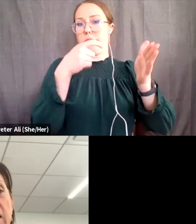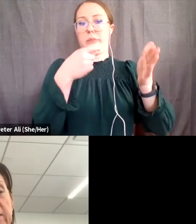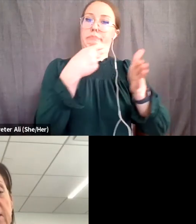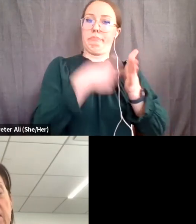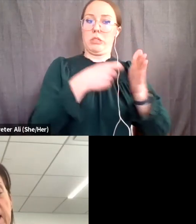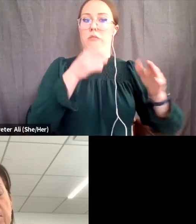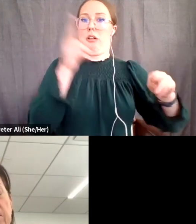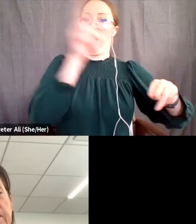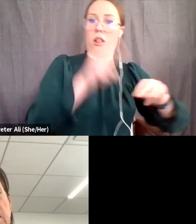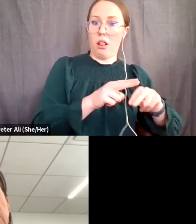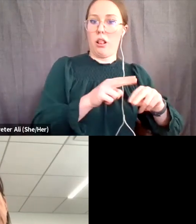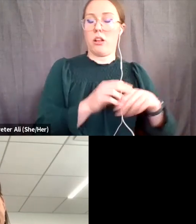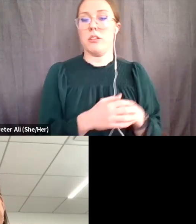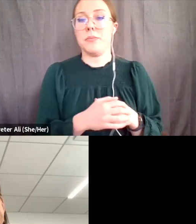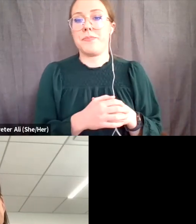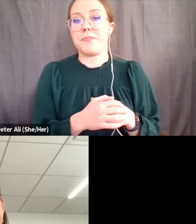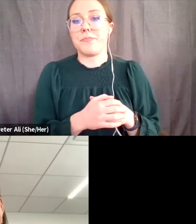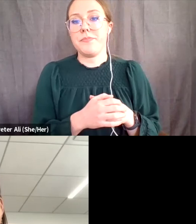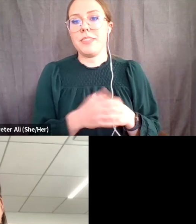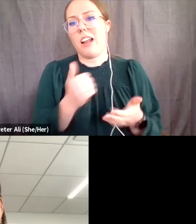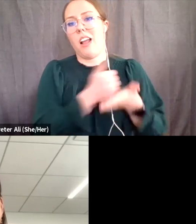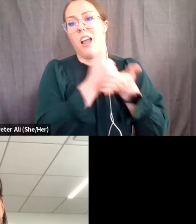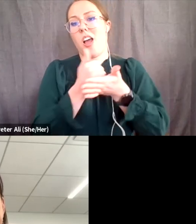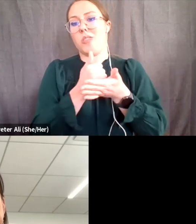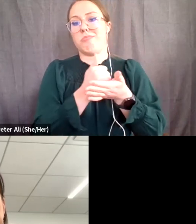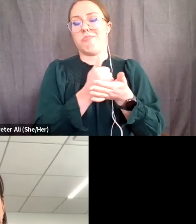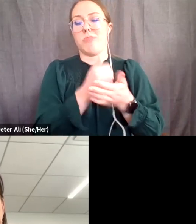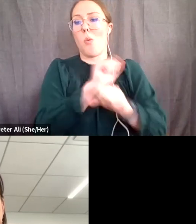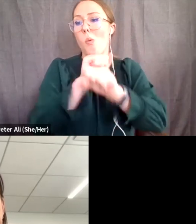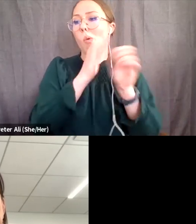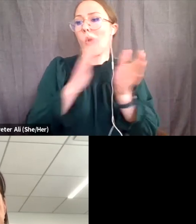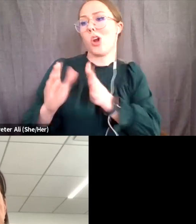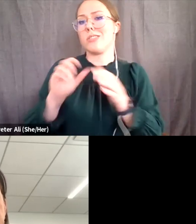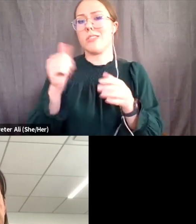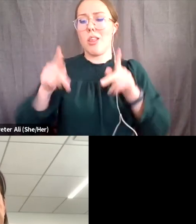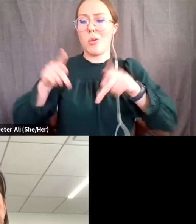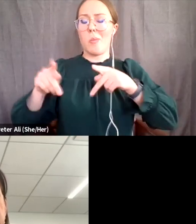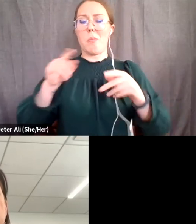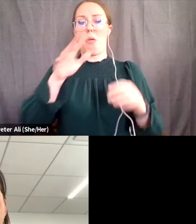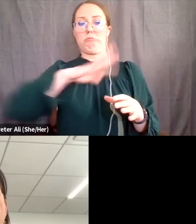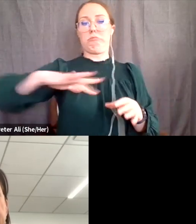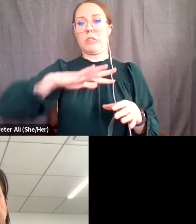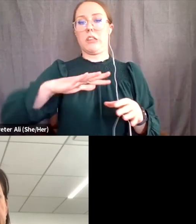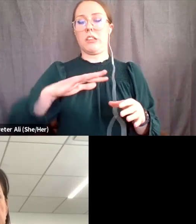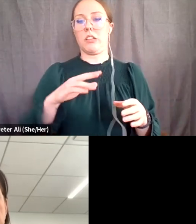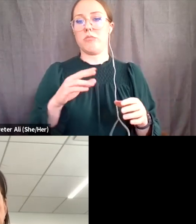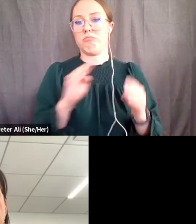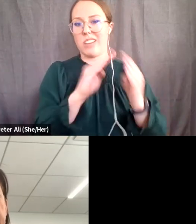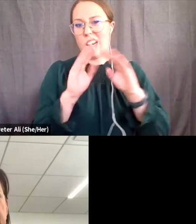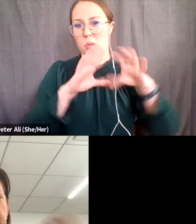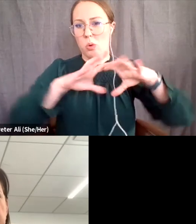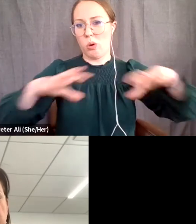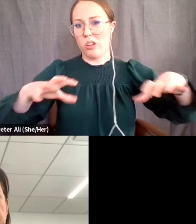by our colleagues in our neighborhood. But separately from building the building, which was clearly an enormous